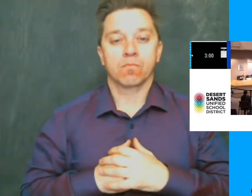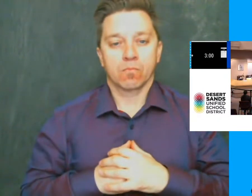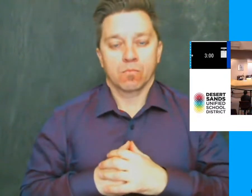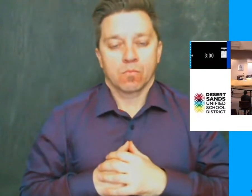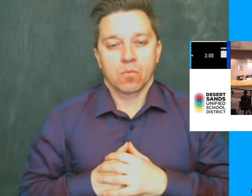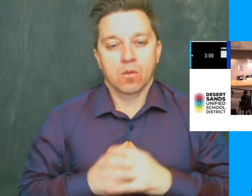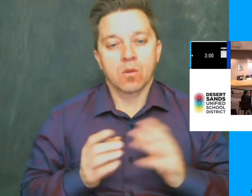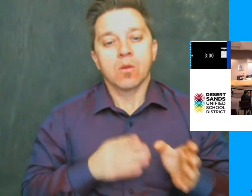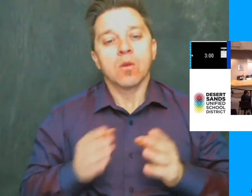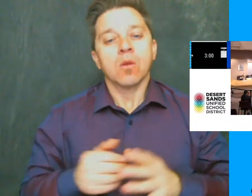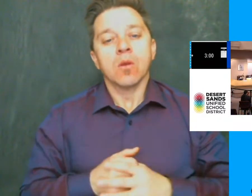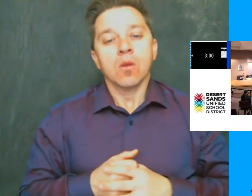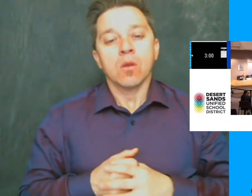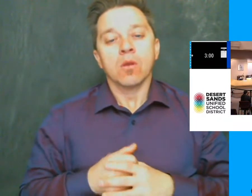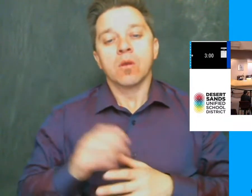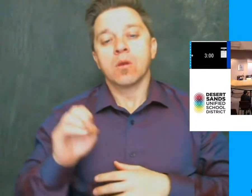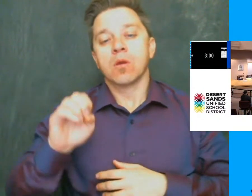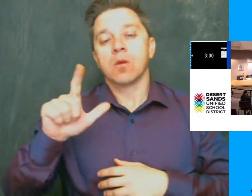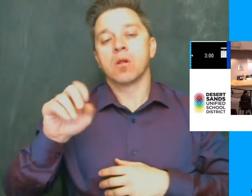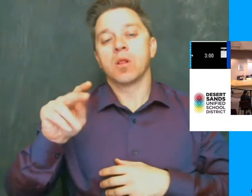Next is Elena Nishi.